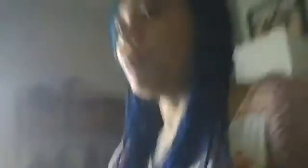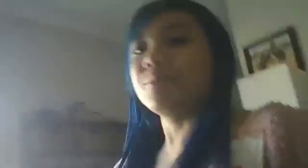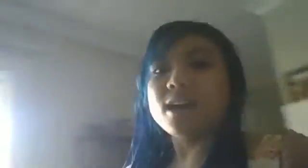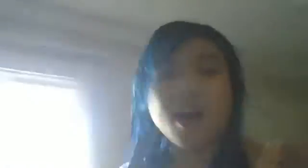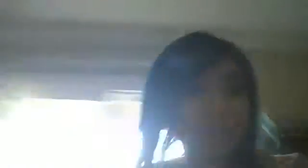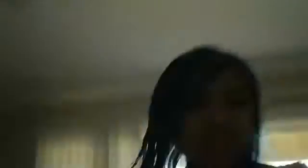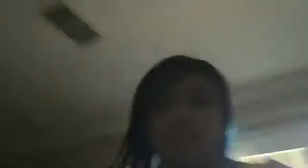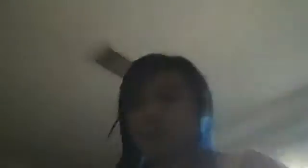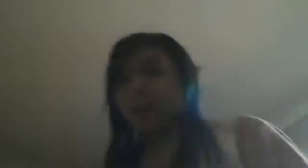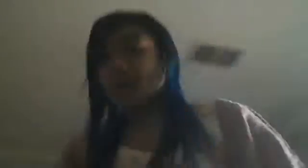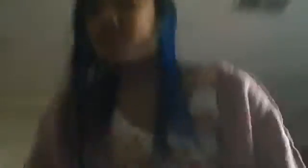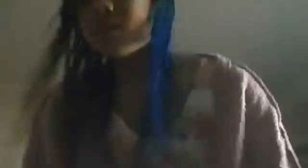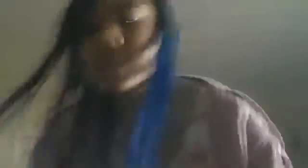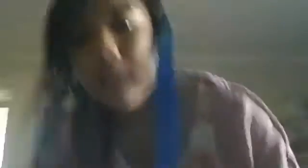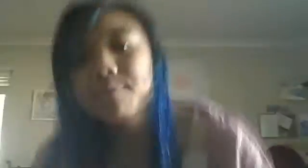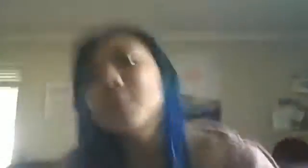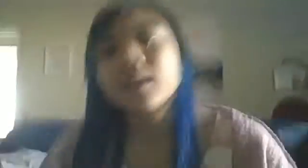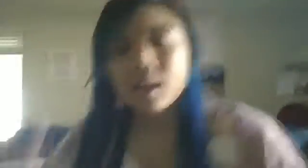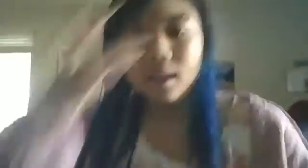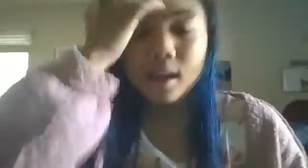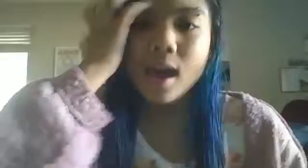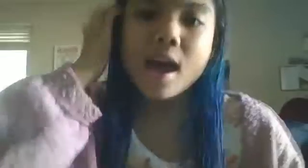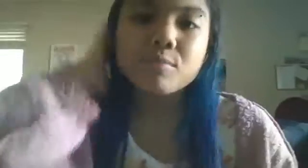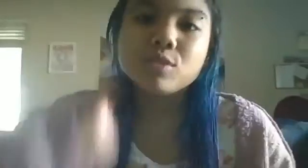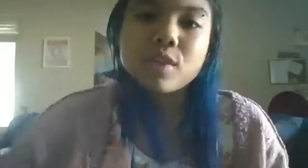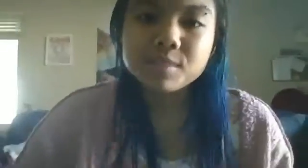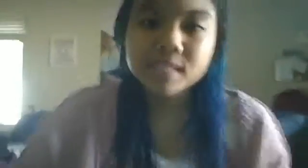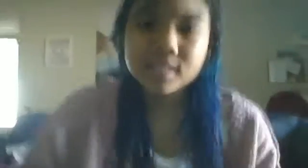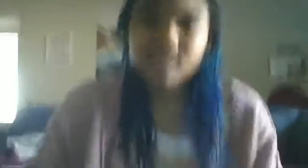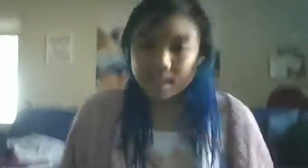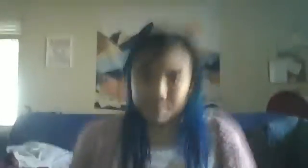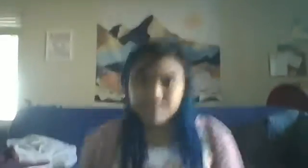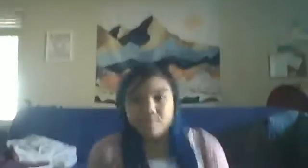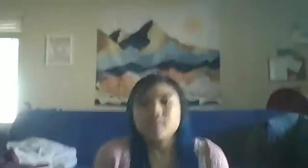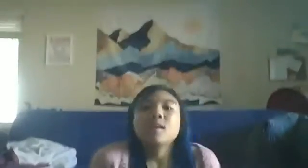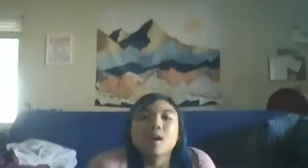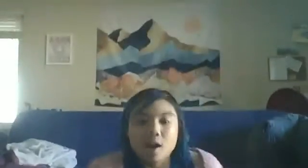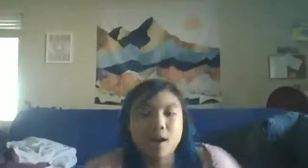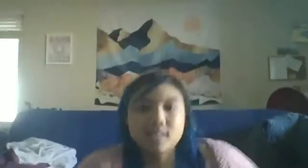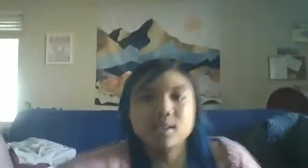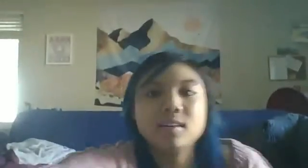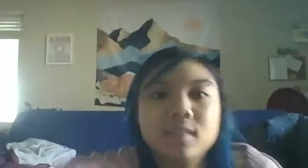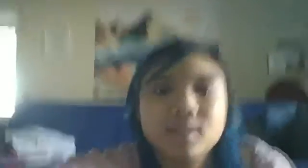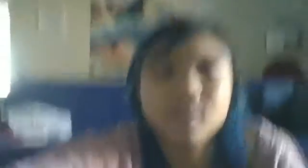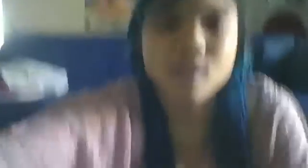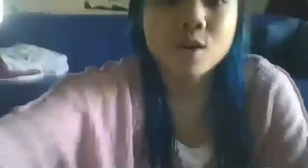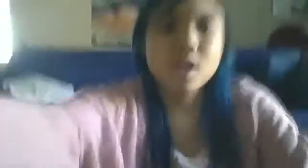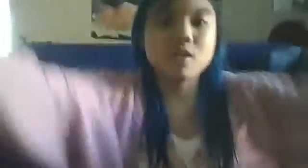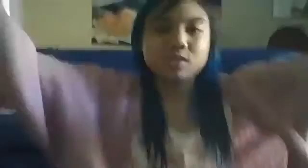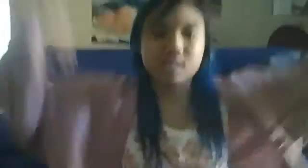be all done with my part of circle time and move on to Miss Tessa. All right. We are going to sing a